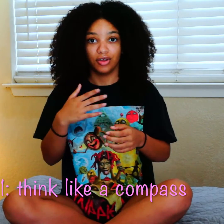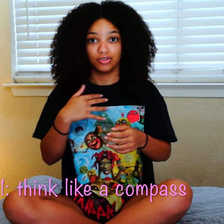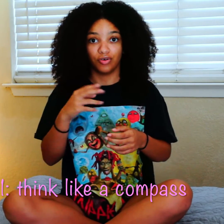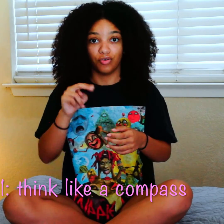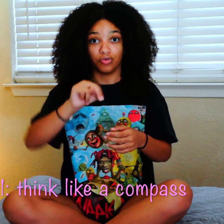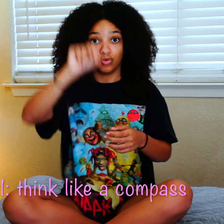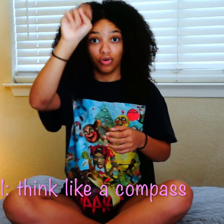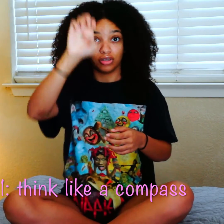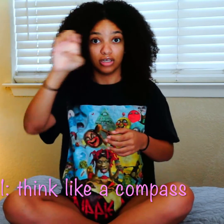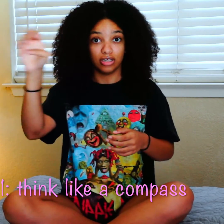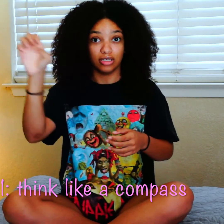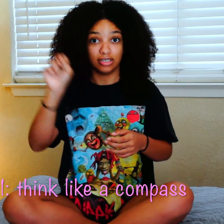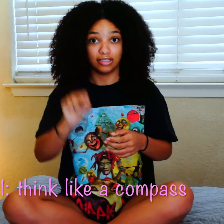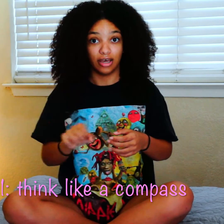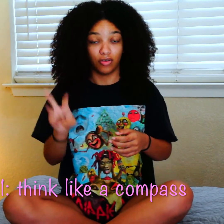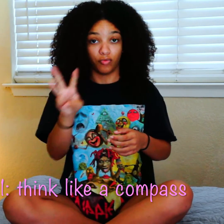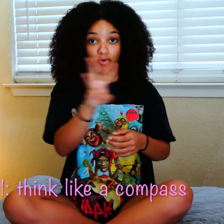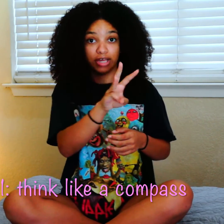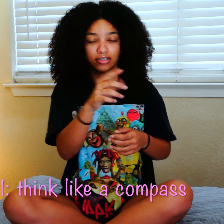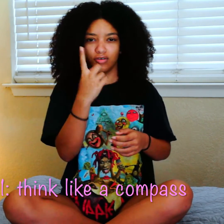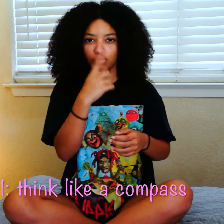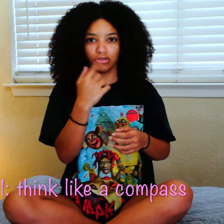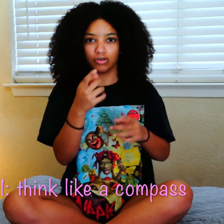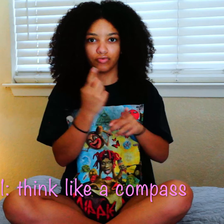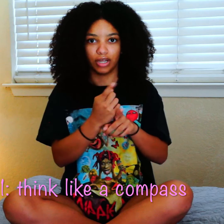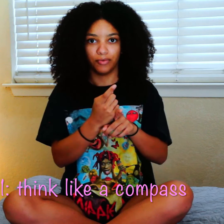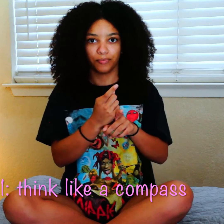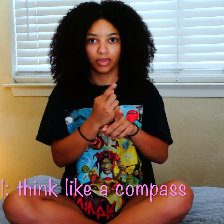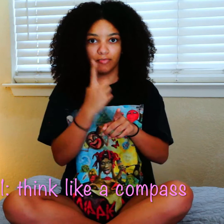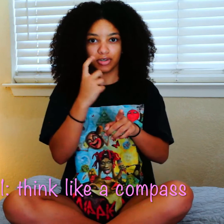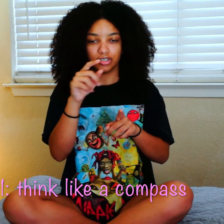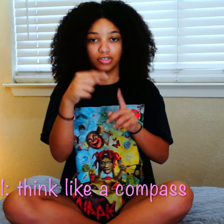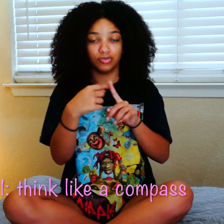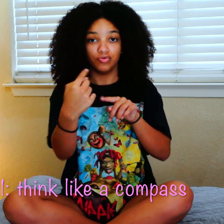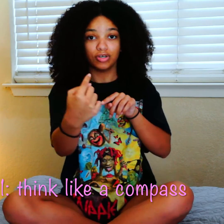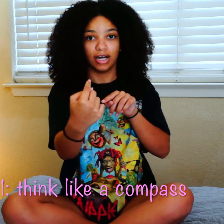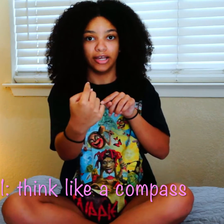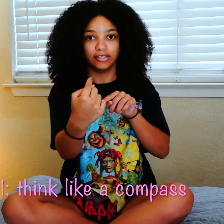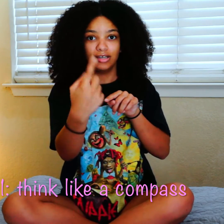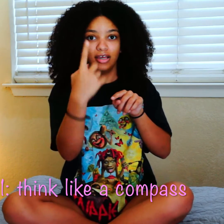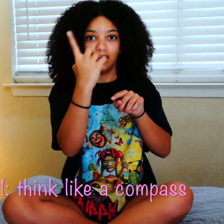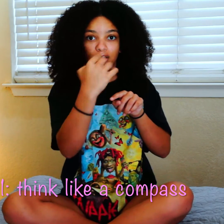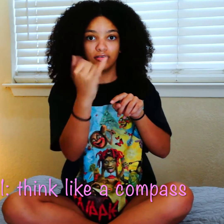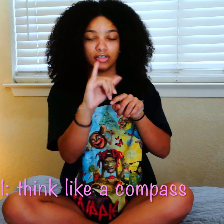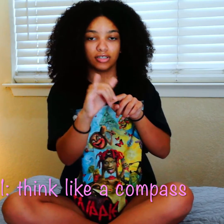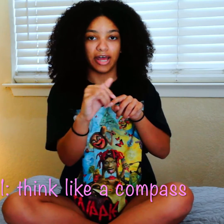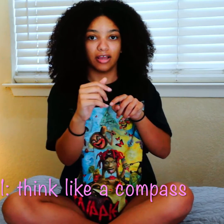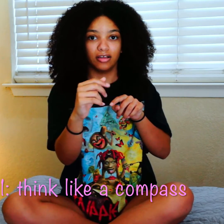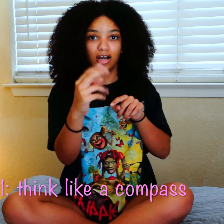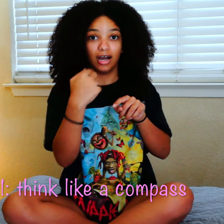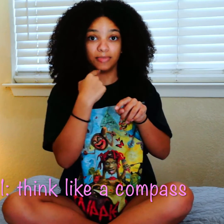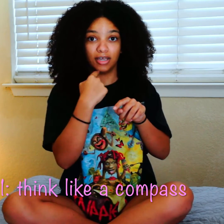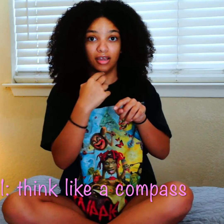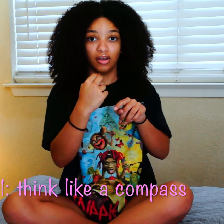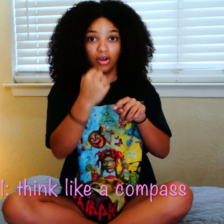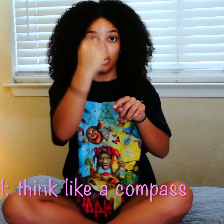so north, east, south, west, it wouldn't look right. Because to you guys, it looks like I'm saying